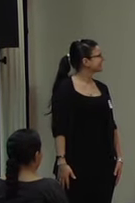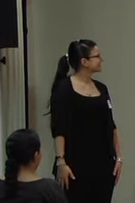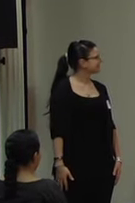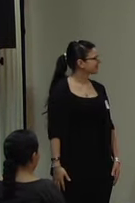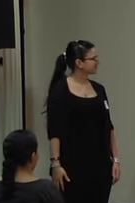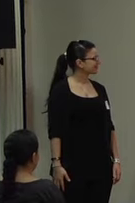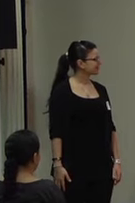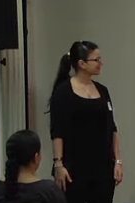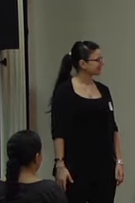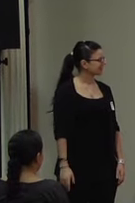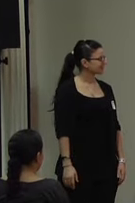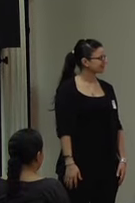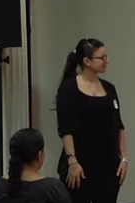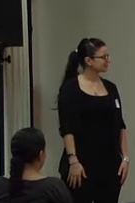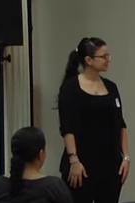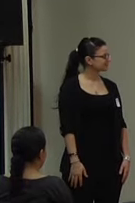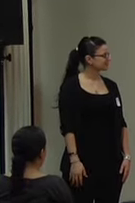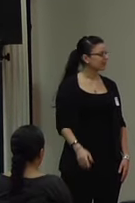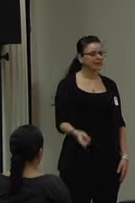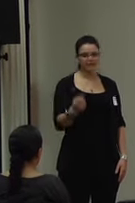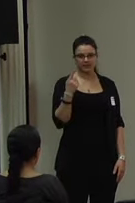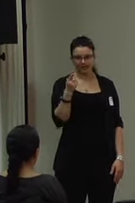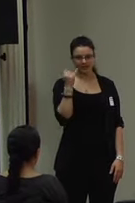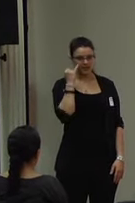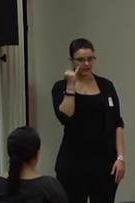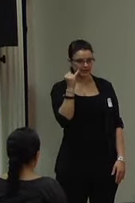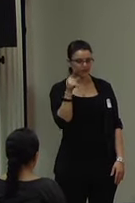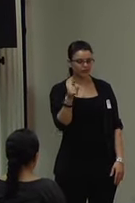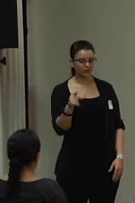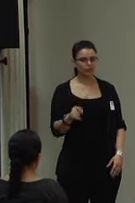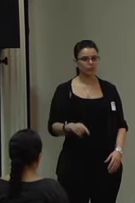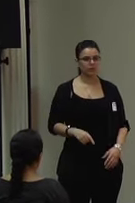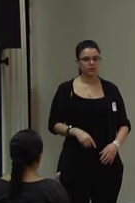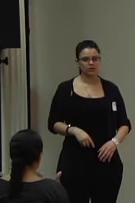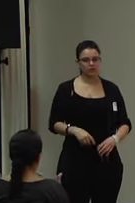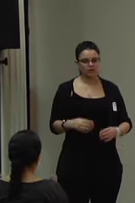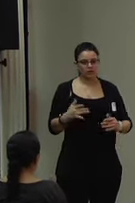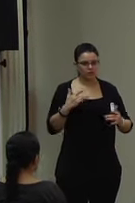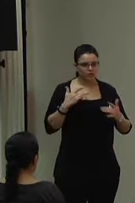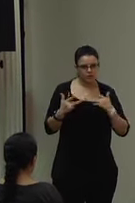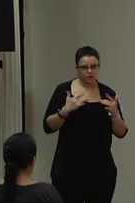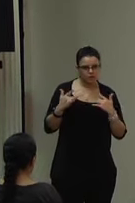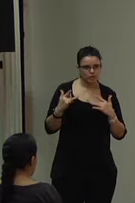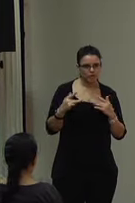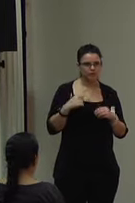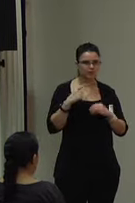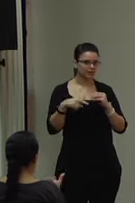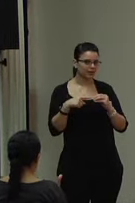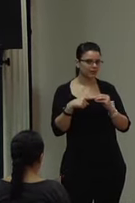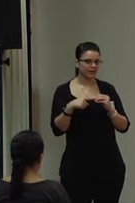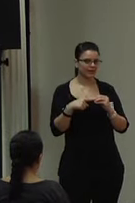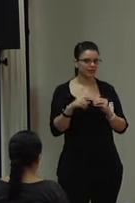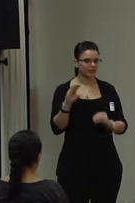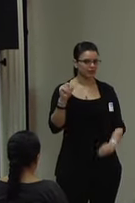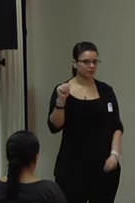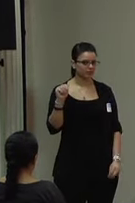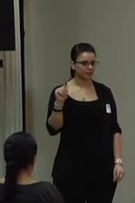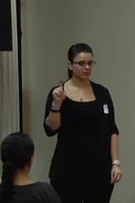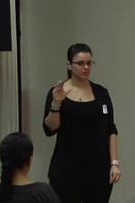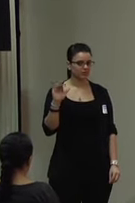are concerned about not getting enough calcium in your diet. So really, calcium completely from plants is possible and it's